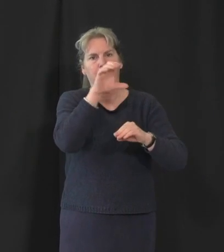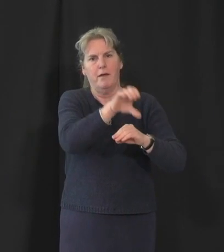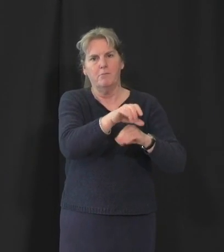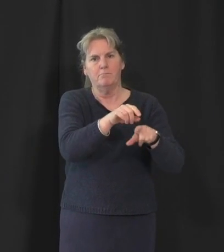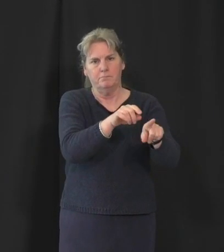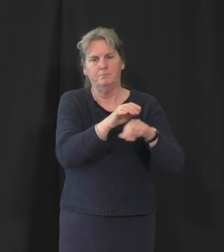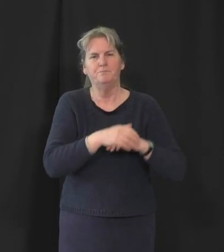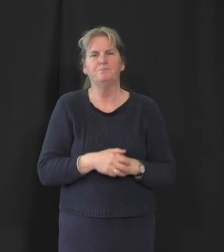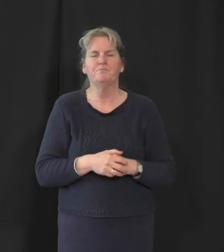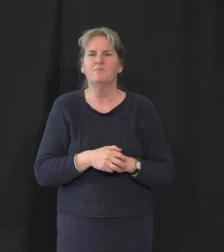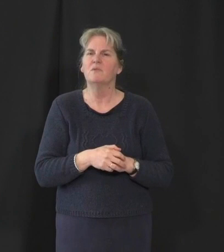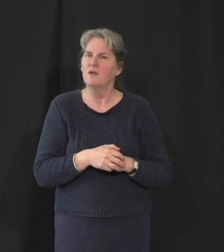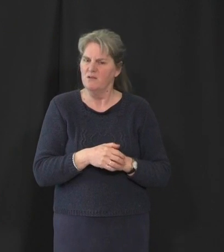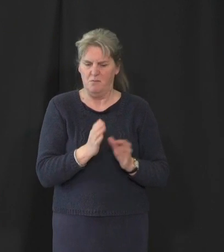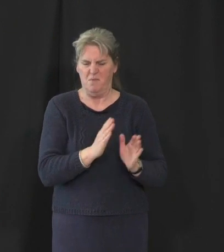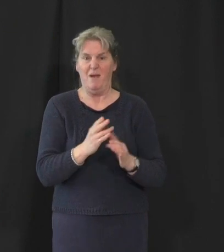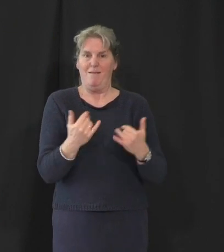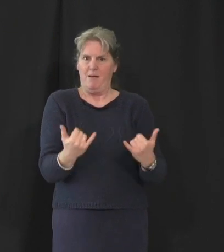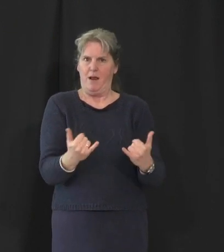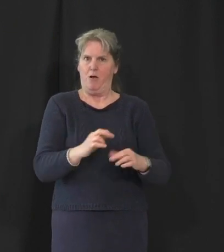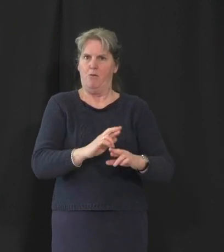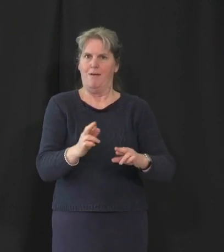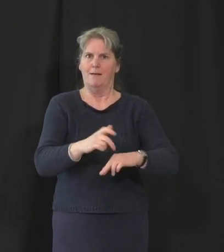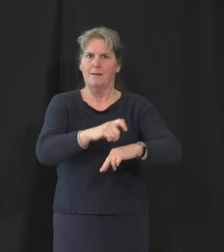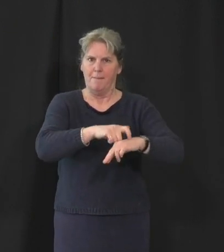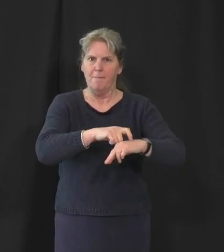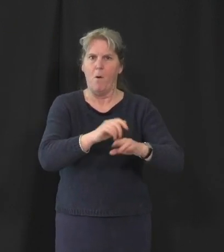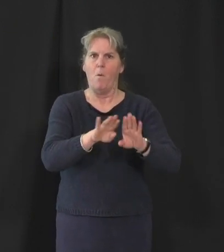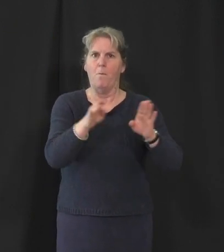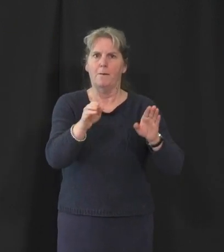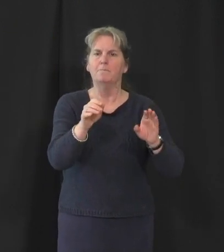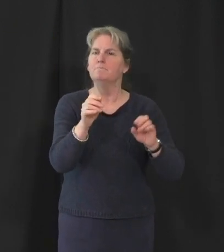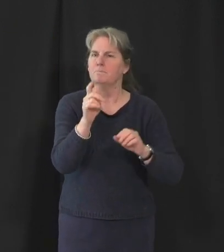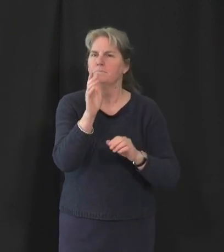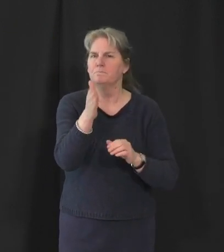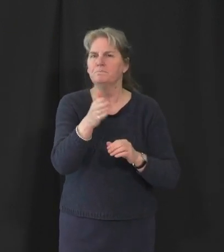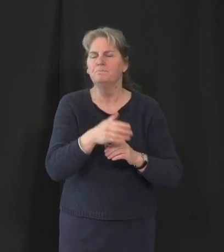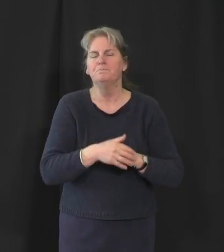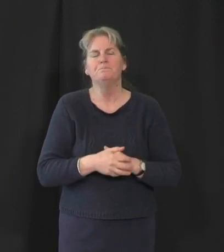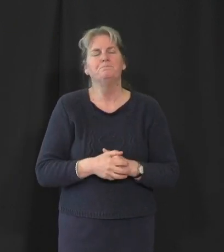again. Again, we need to do that preparation now for the time later.